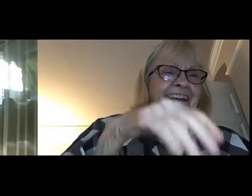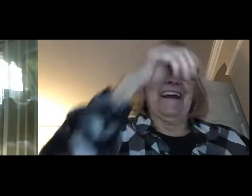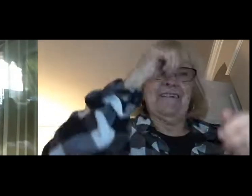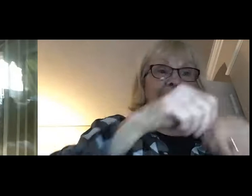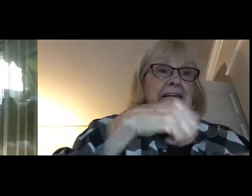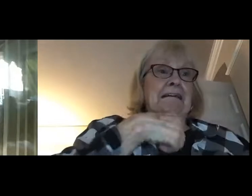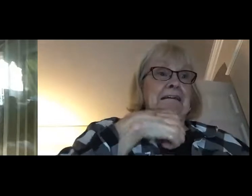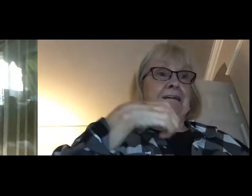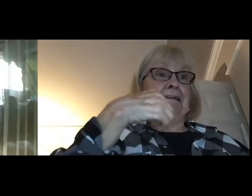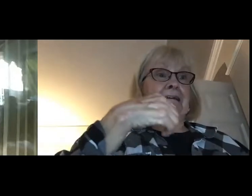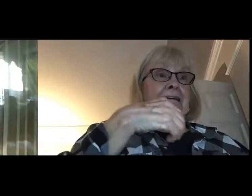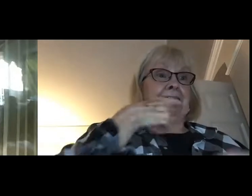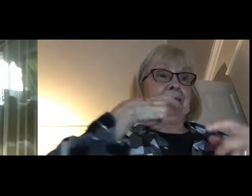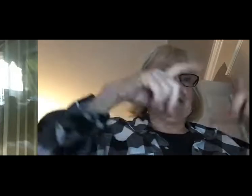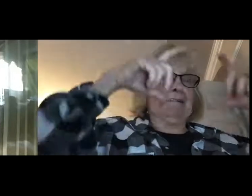Oh.